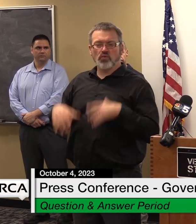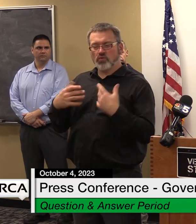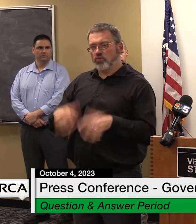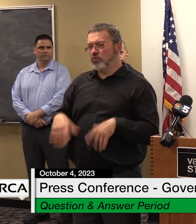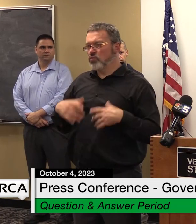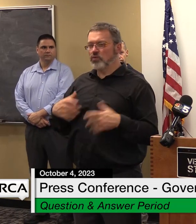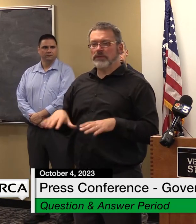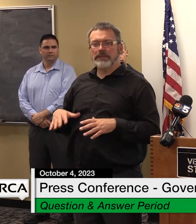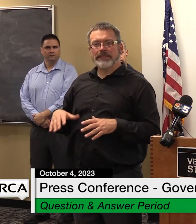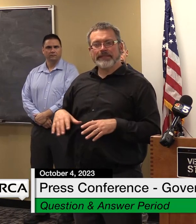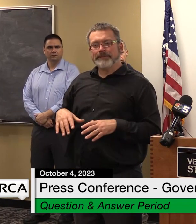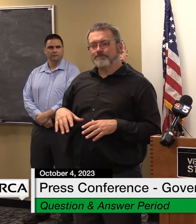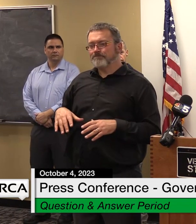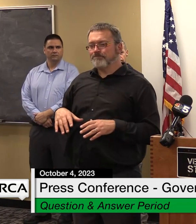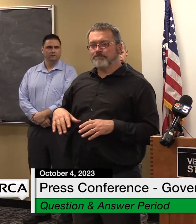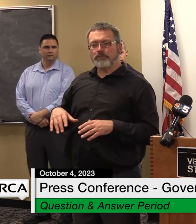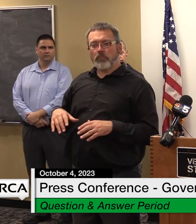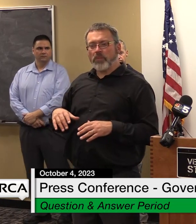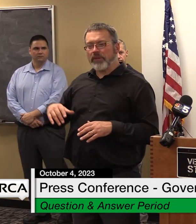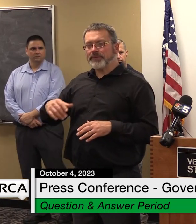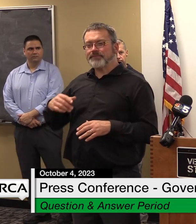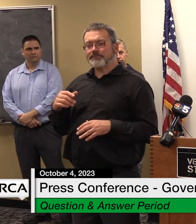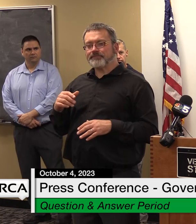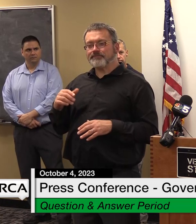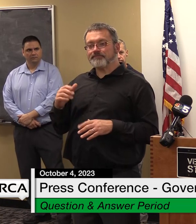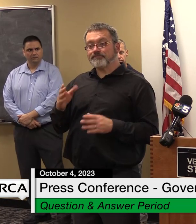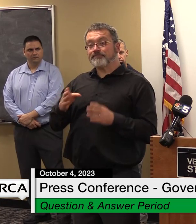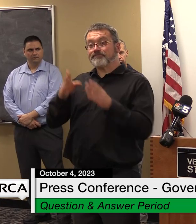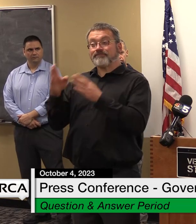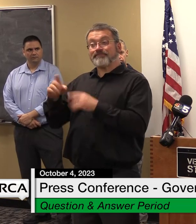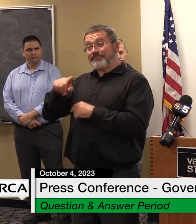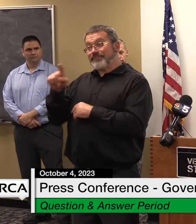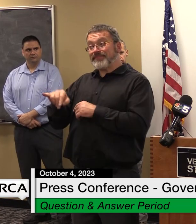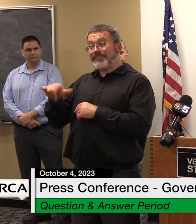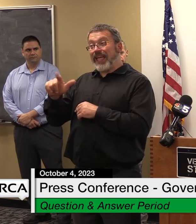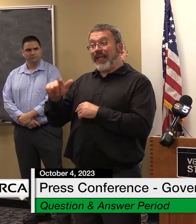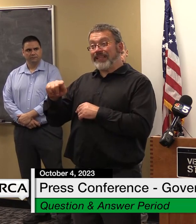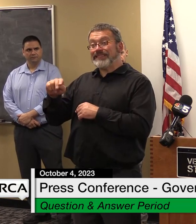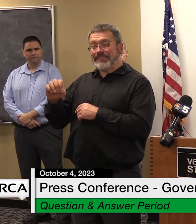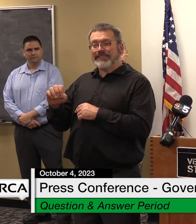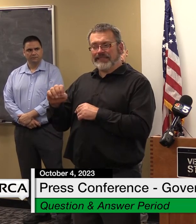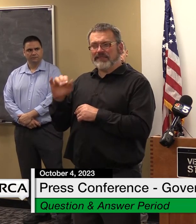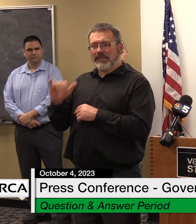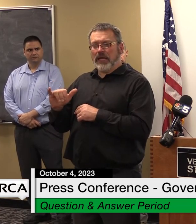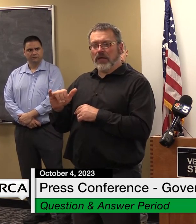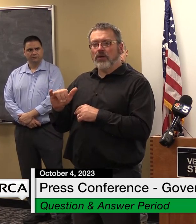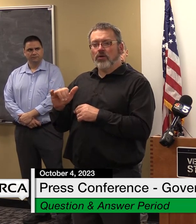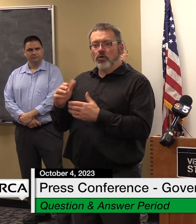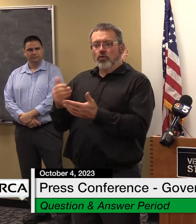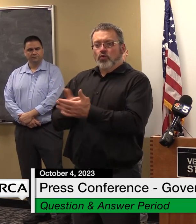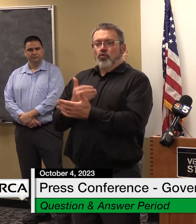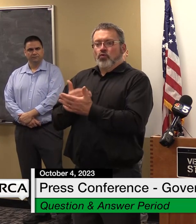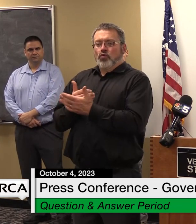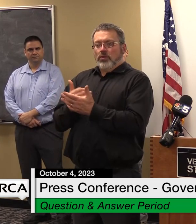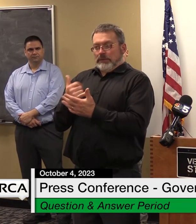xylazine, I think that's the newest one as well. That's impacted us.